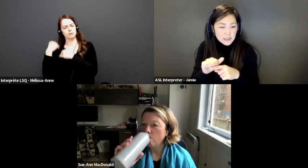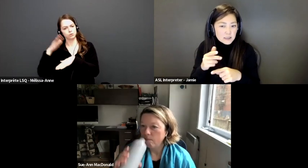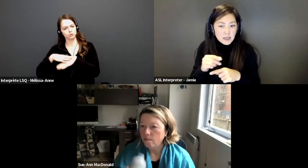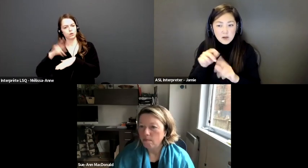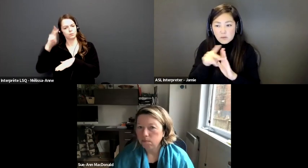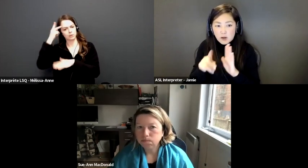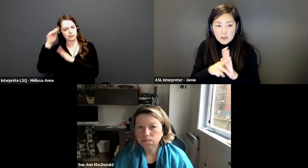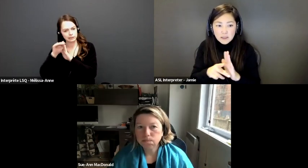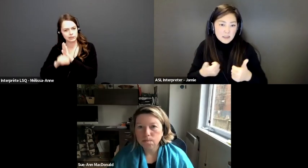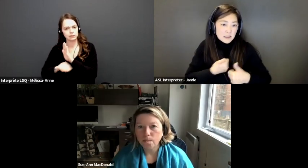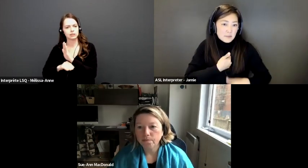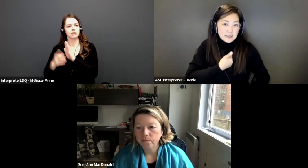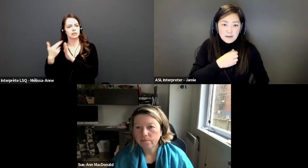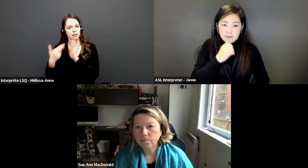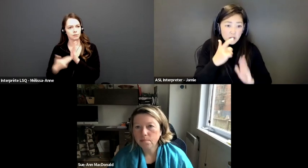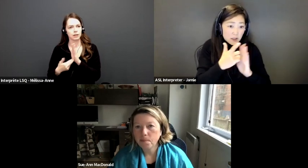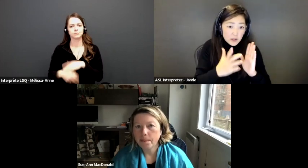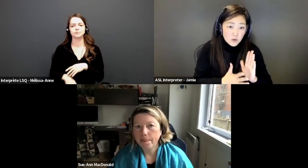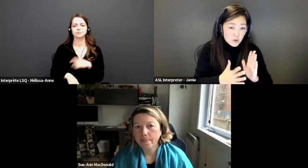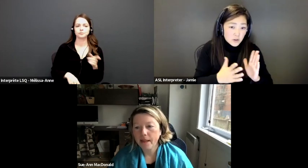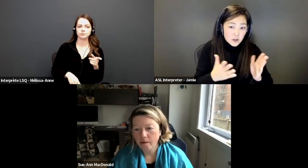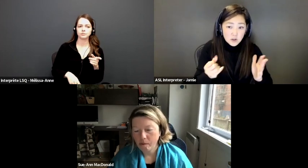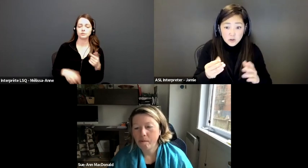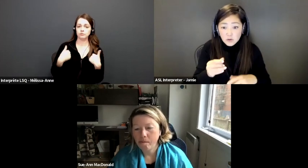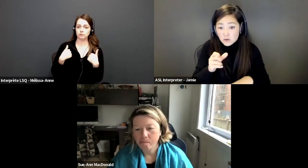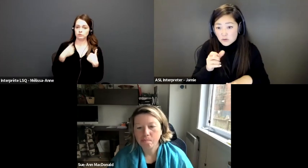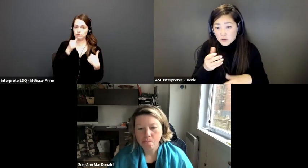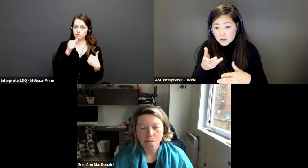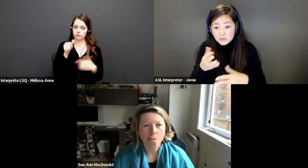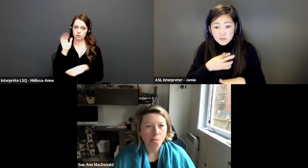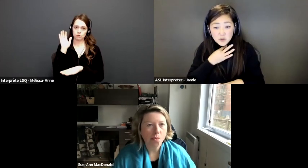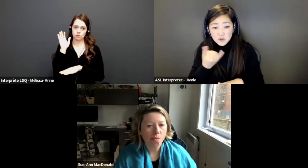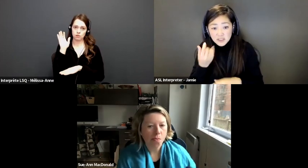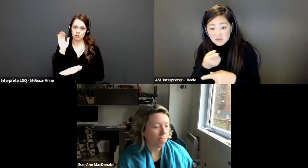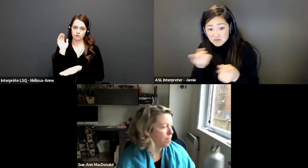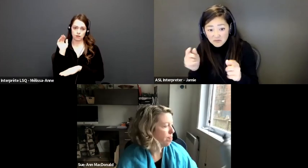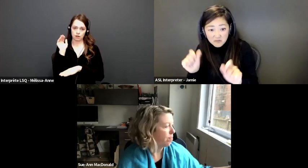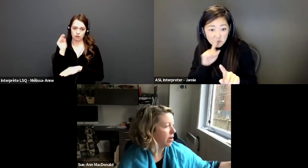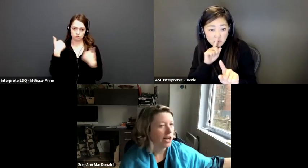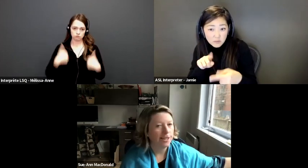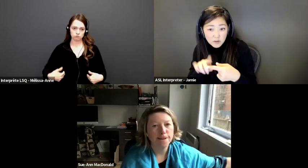I know you folks are kind of steeped in this, and I'm wondering if you might be willing to speak to it.